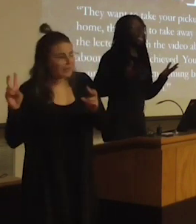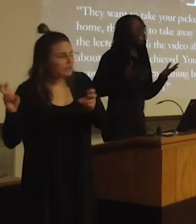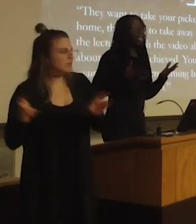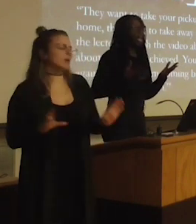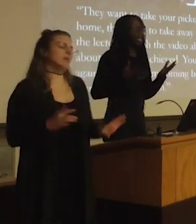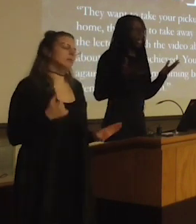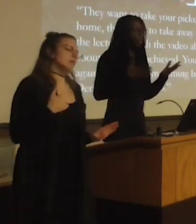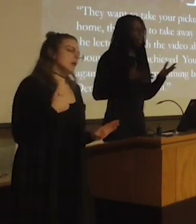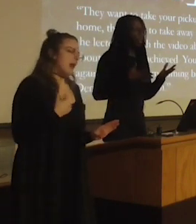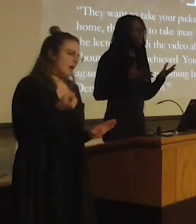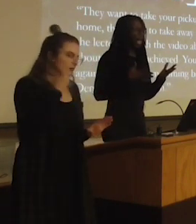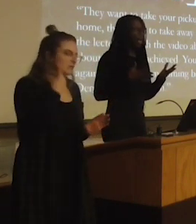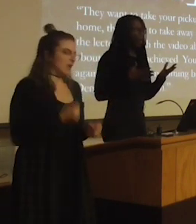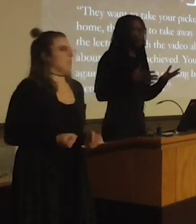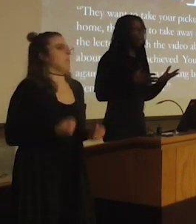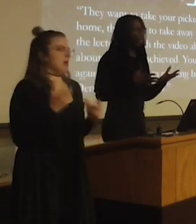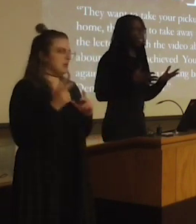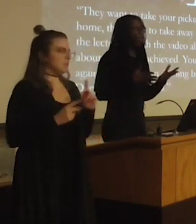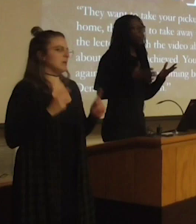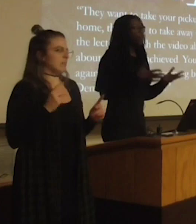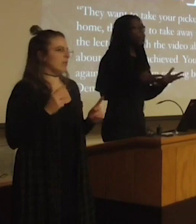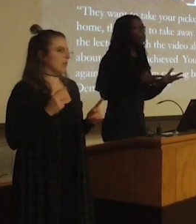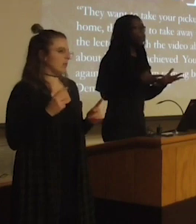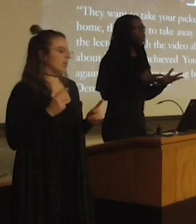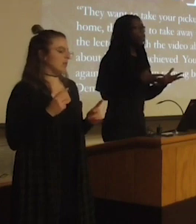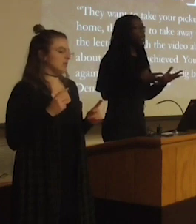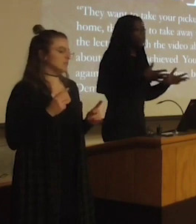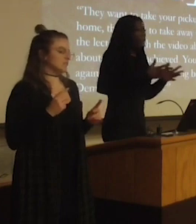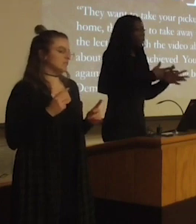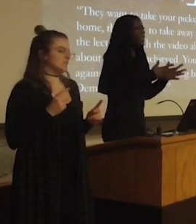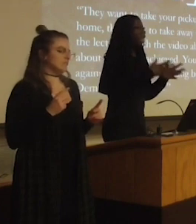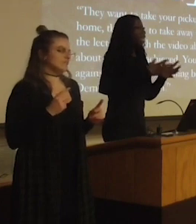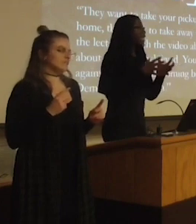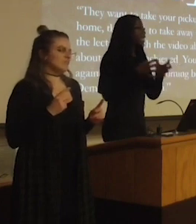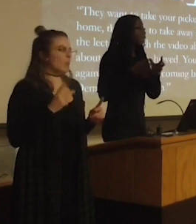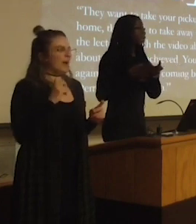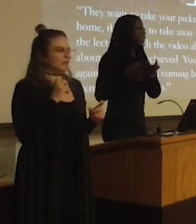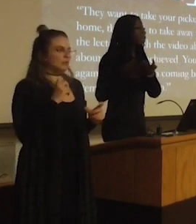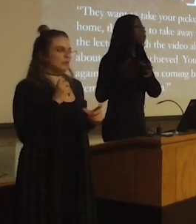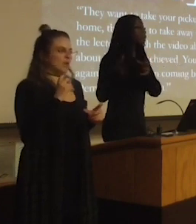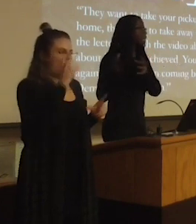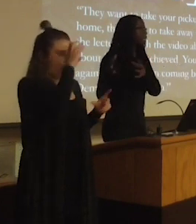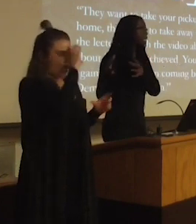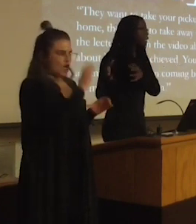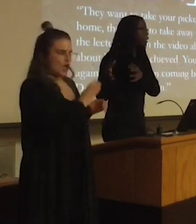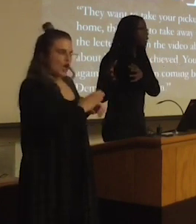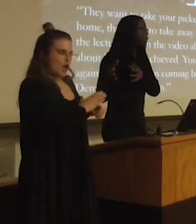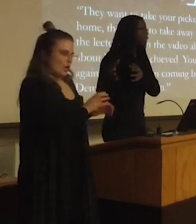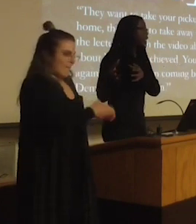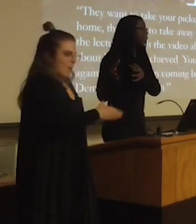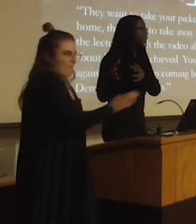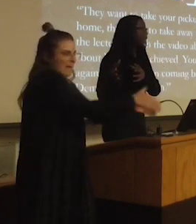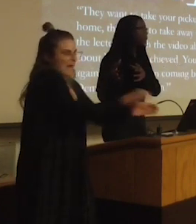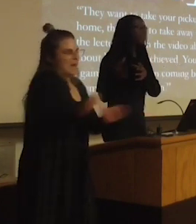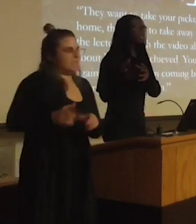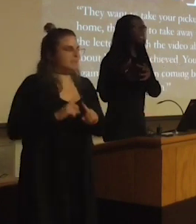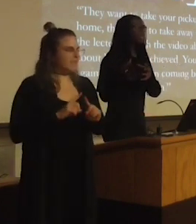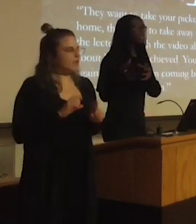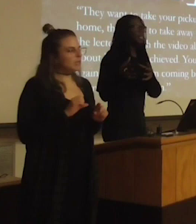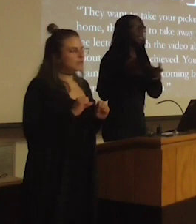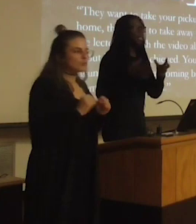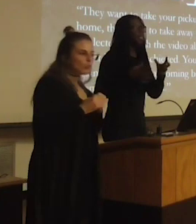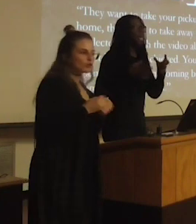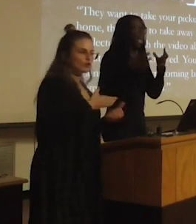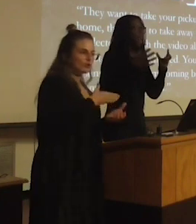I understand that a lot of people have arguments for compartmentalizing different social justice issues. But